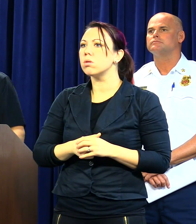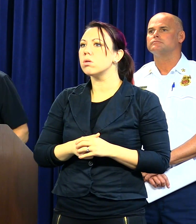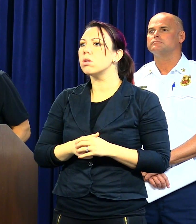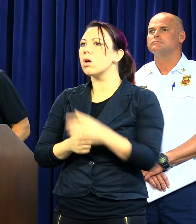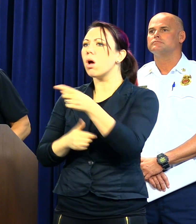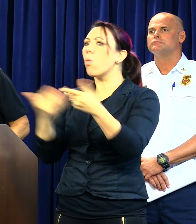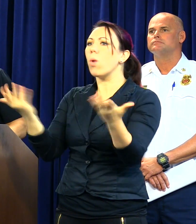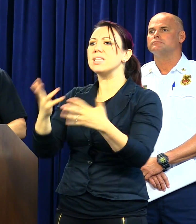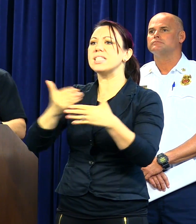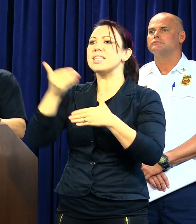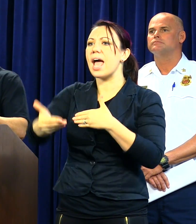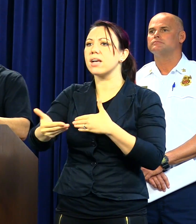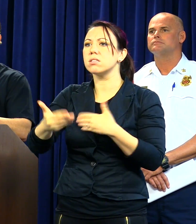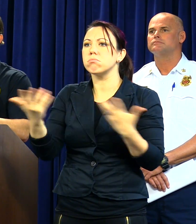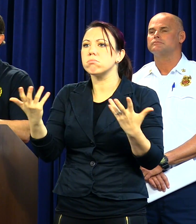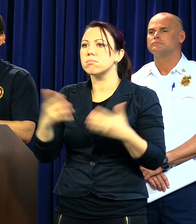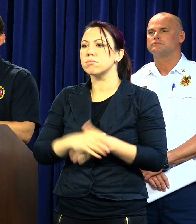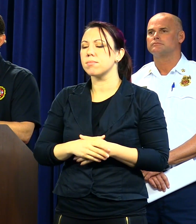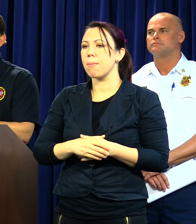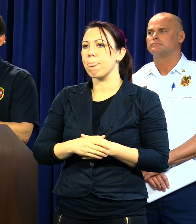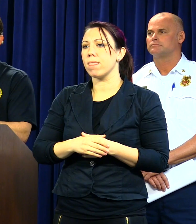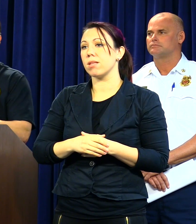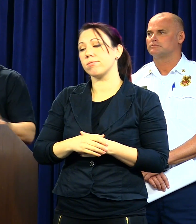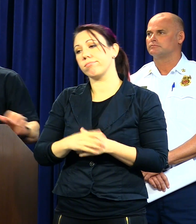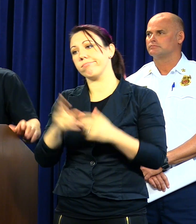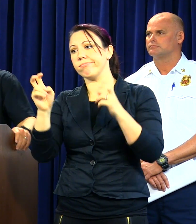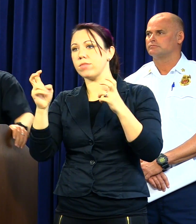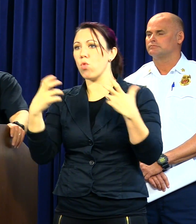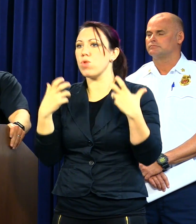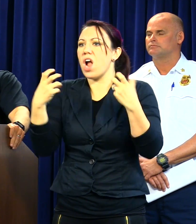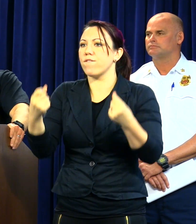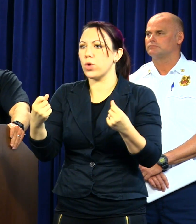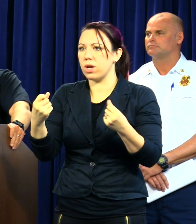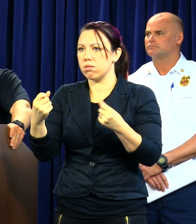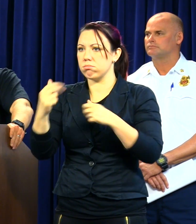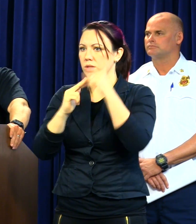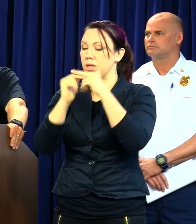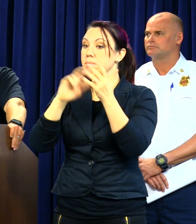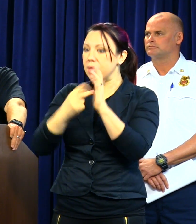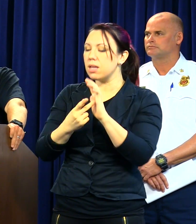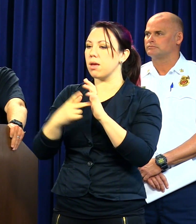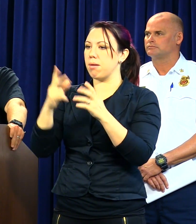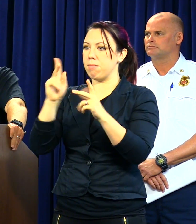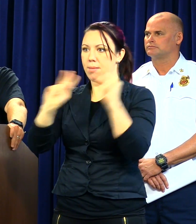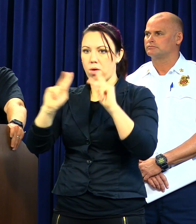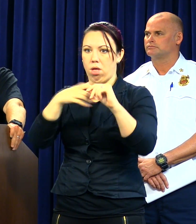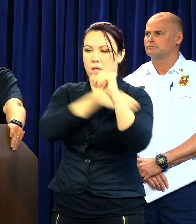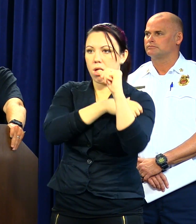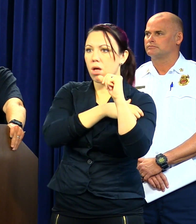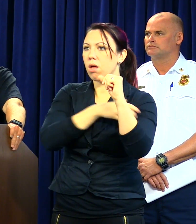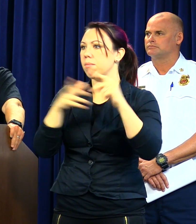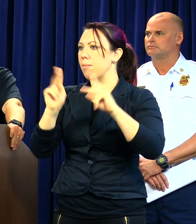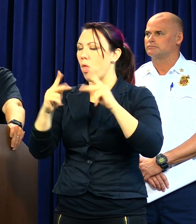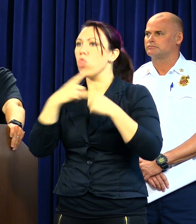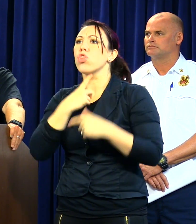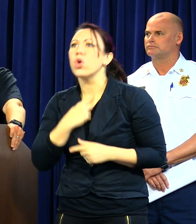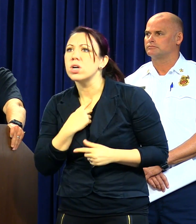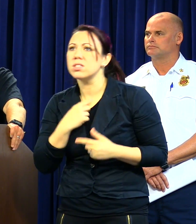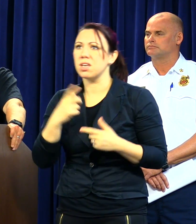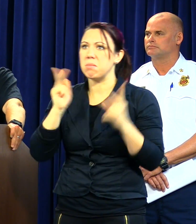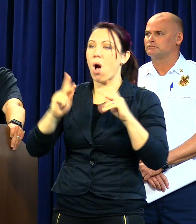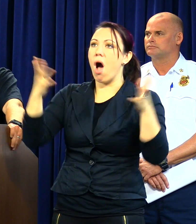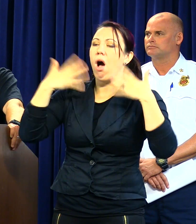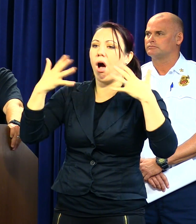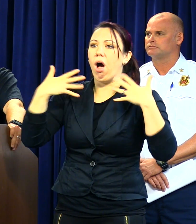next, sir? Recovery, rebuilding. I mean, we want to make sure there are people without power, there are people that are thirsty, there are people that are